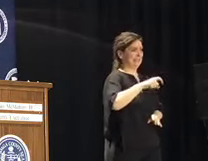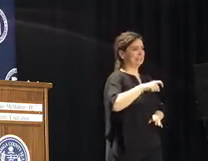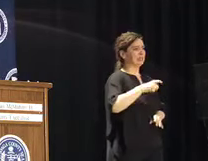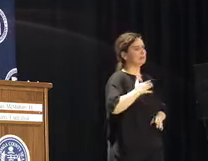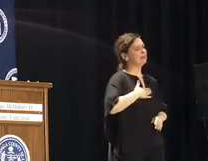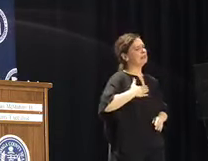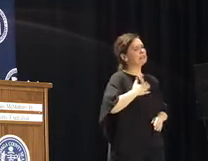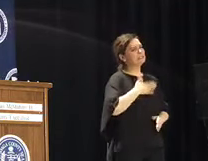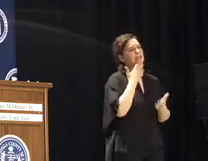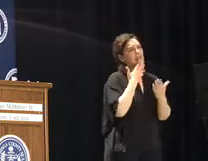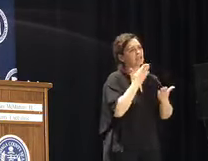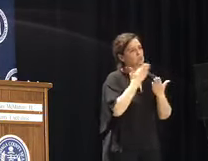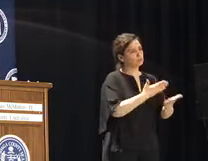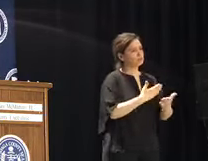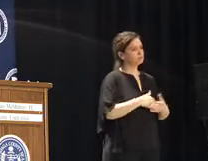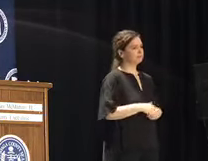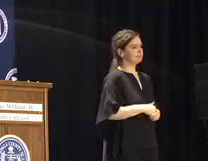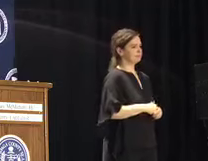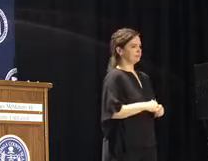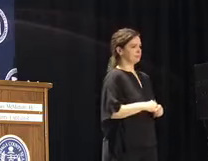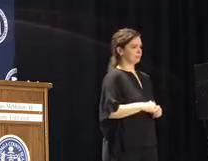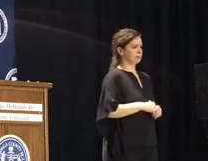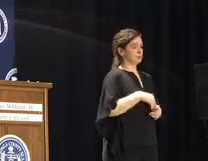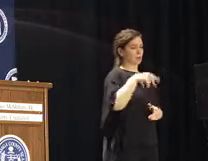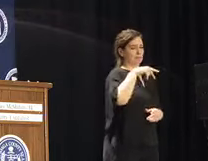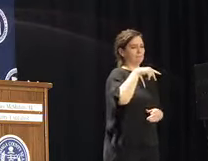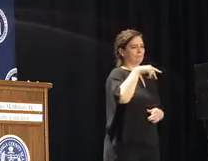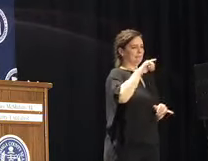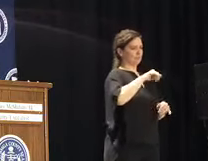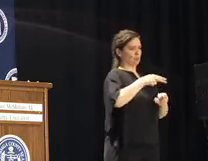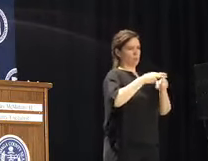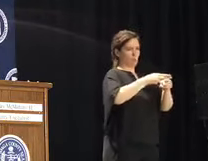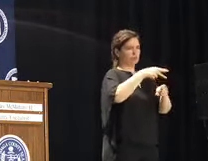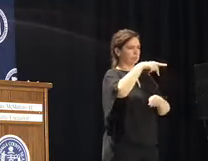that. PPE donations,